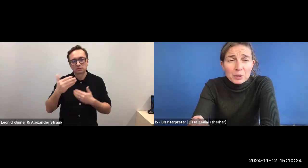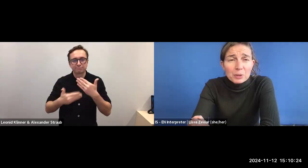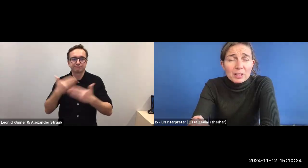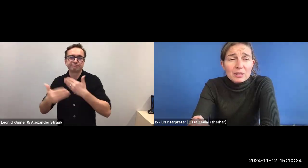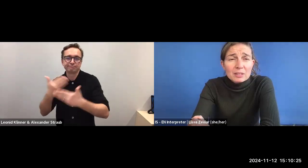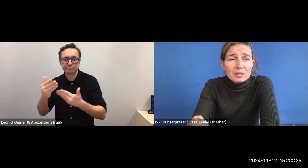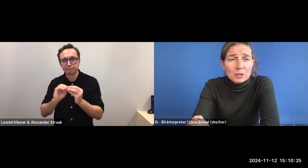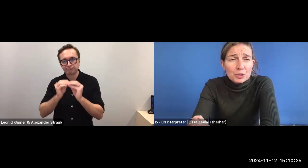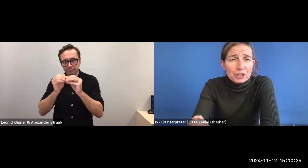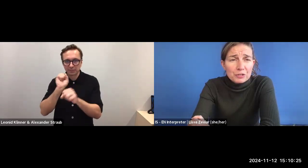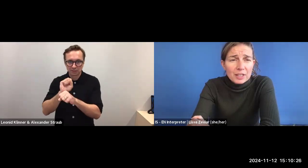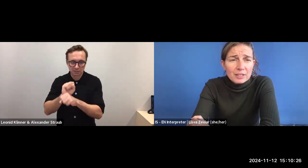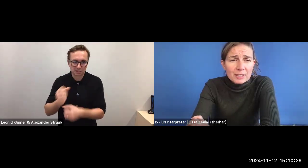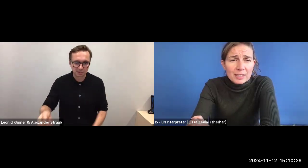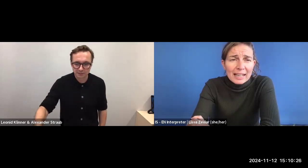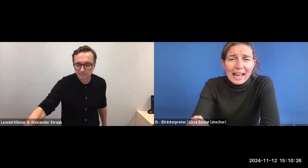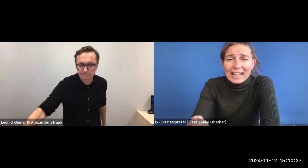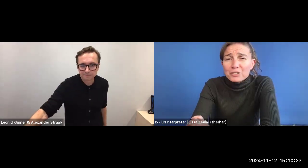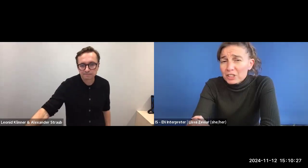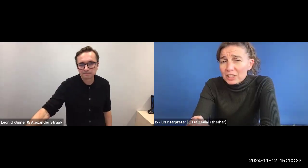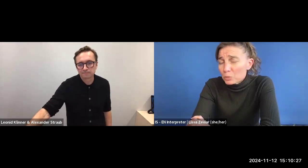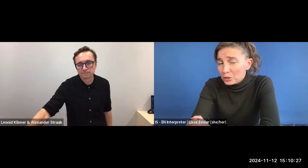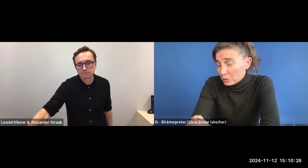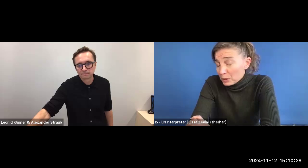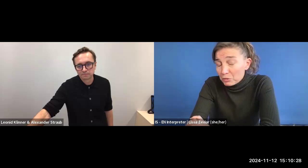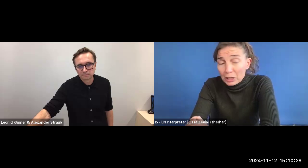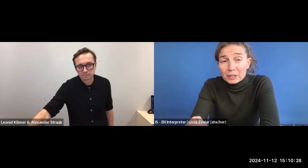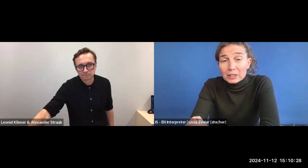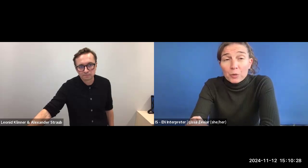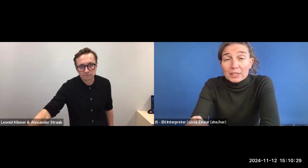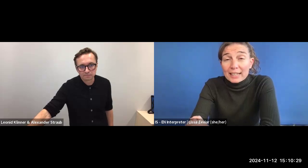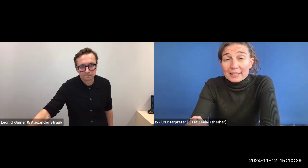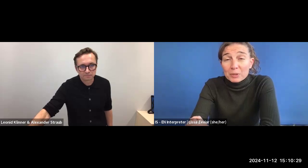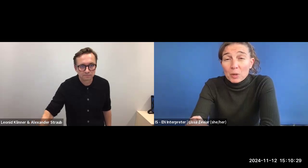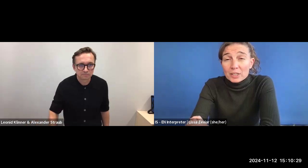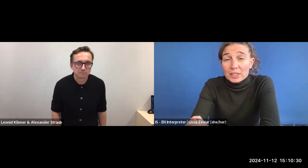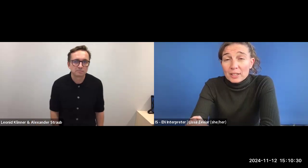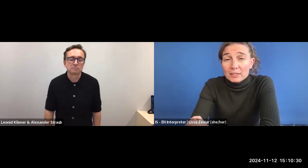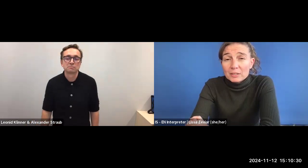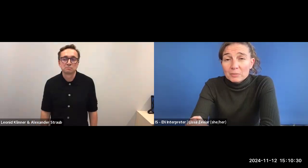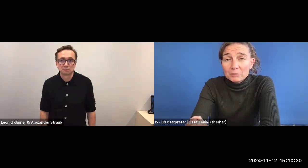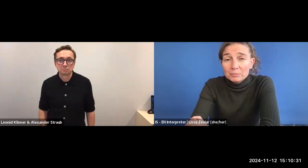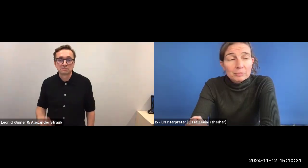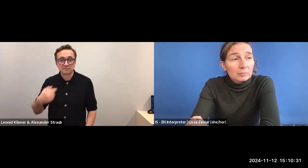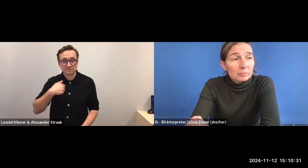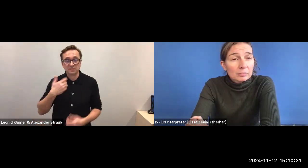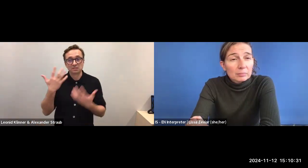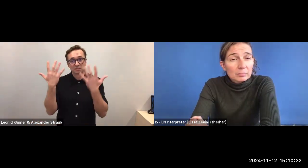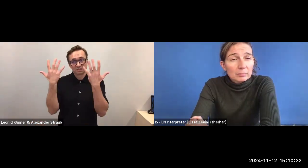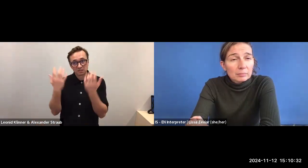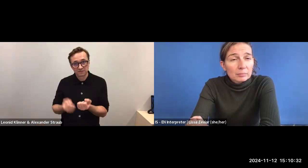We're really happy with this user interface, and it really was quite friendly for the task that we wanted to test.